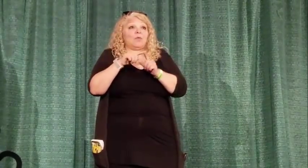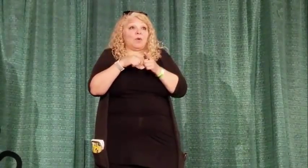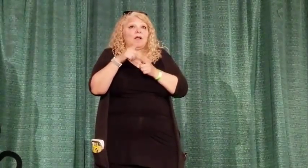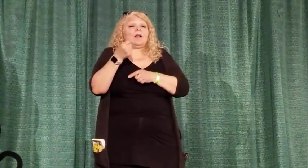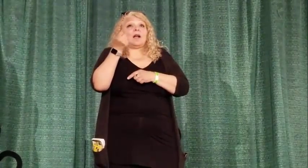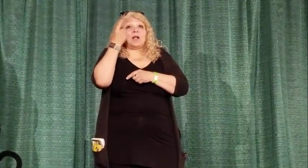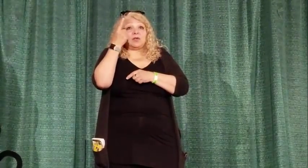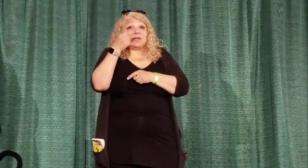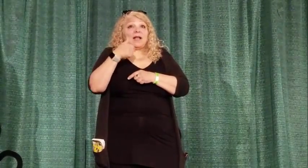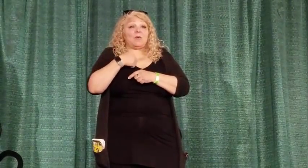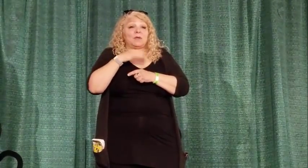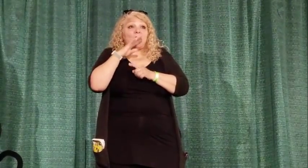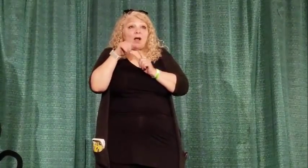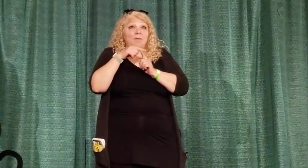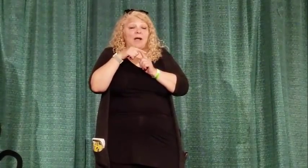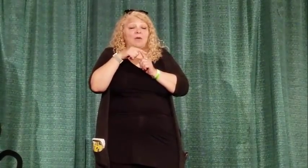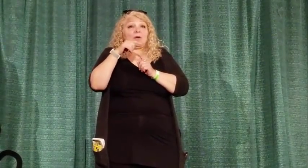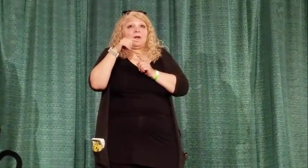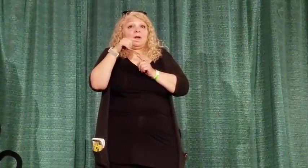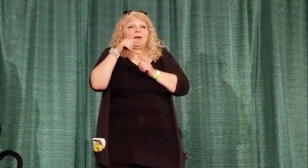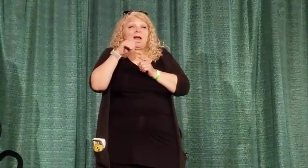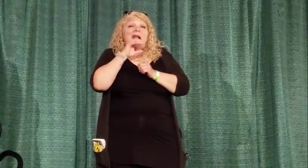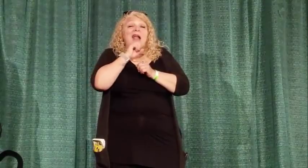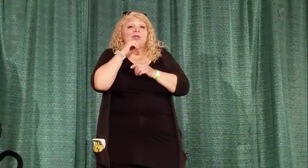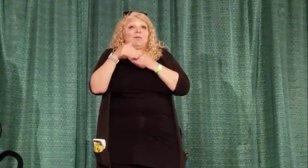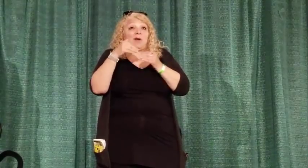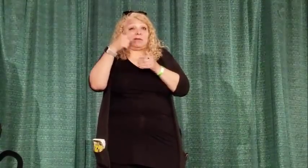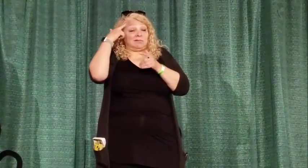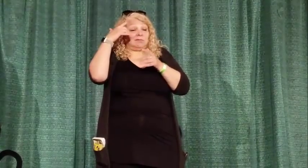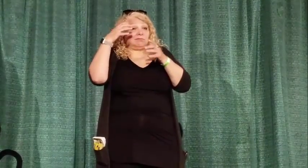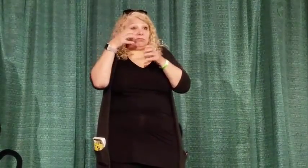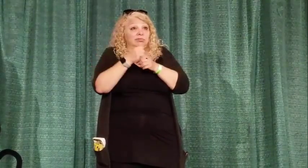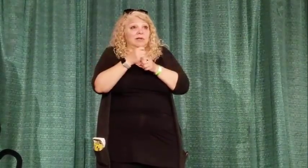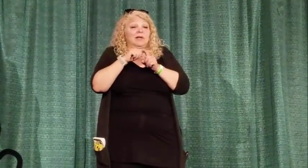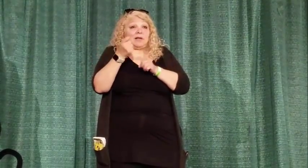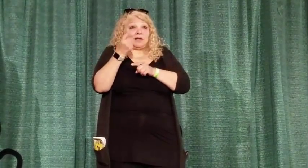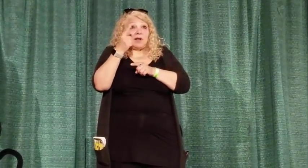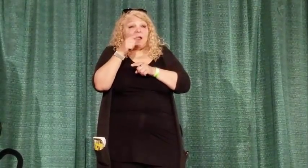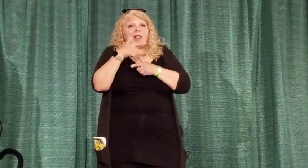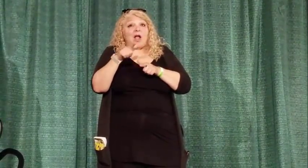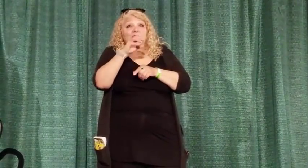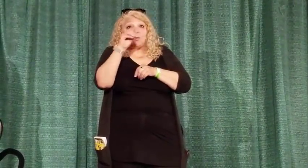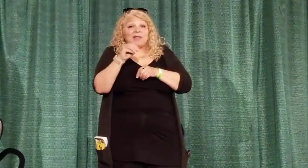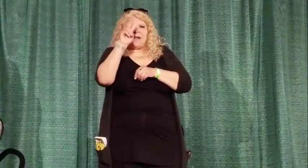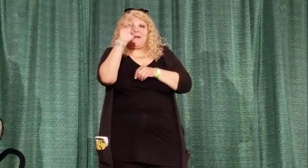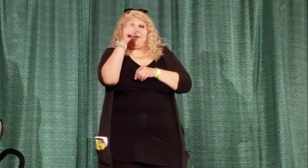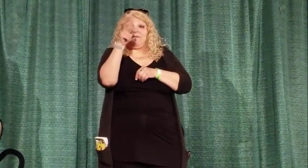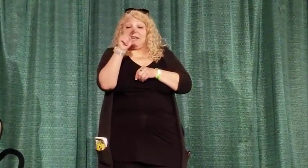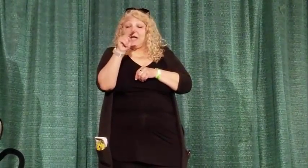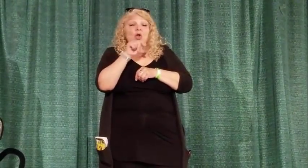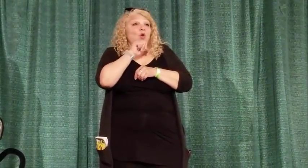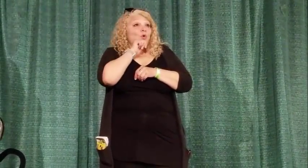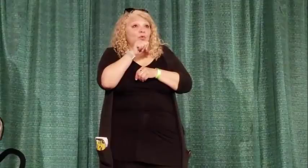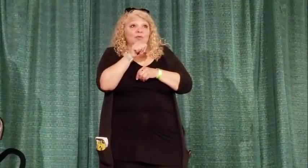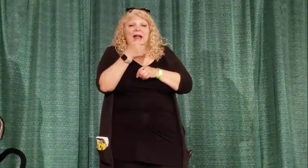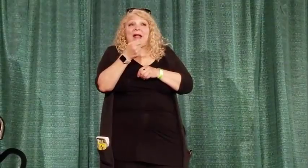to lower brain volume and shrinkage of the brain with aging. And a large percentage of vegans who are not supplementing with the